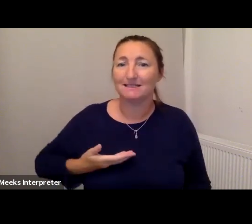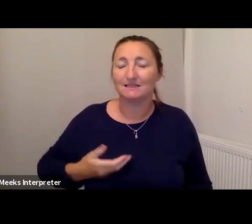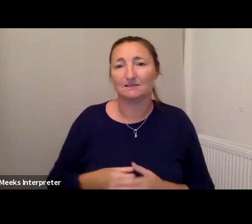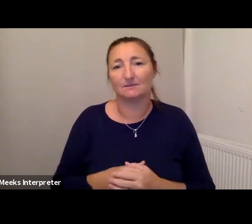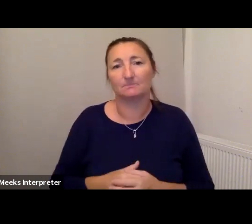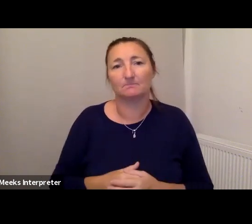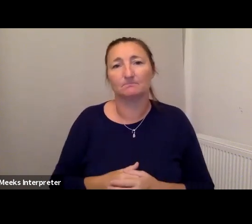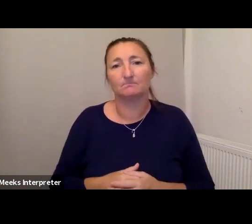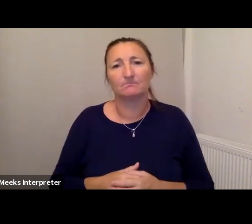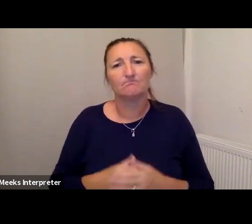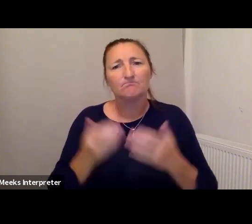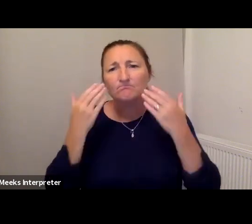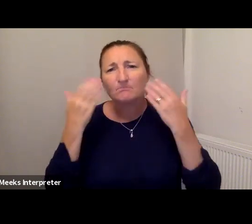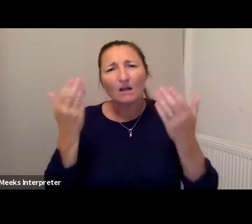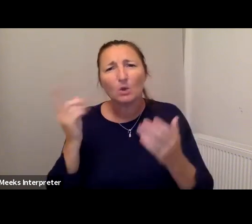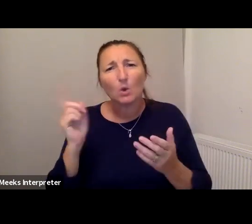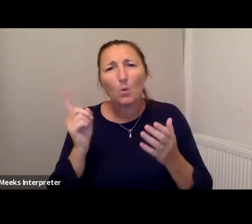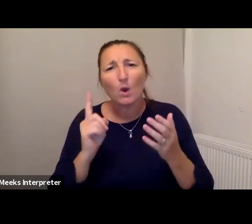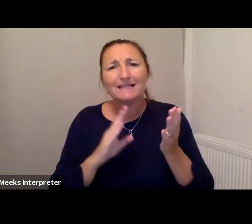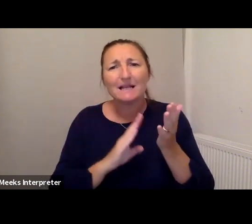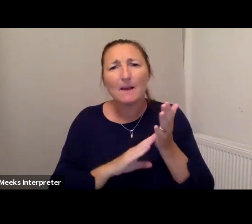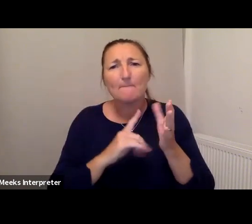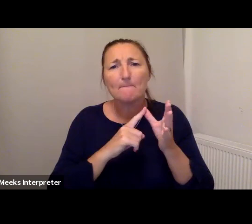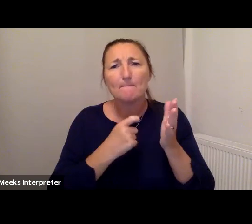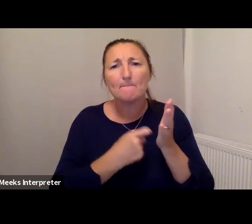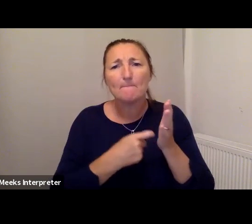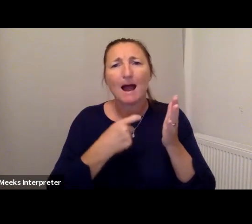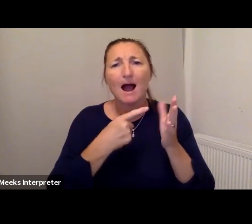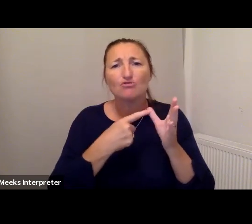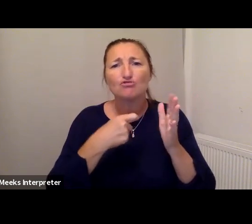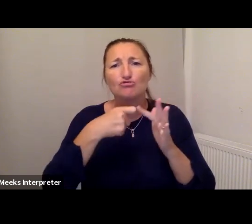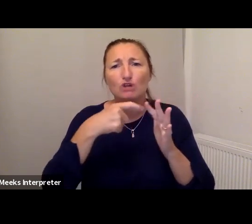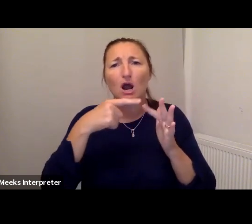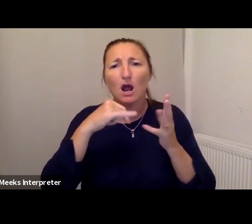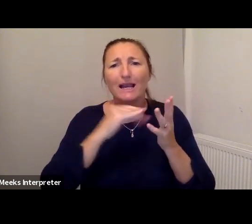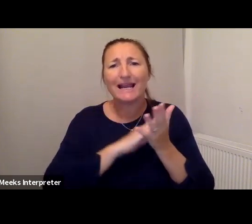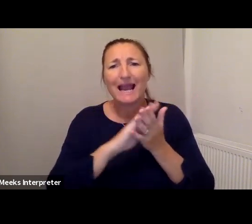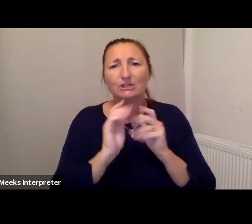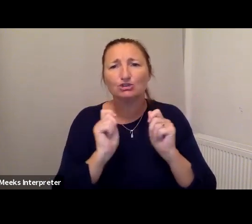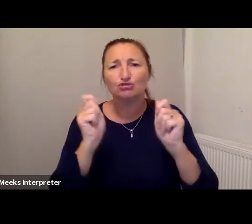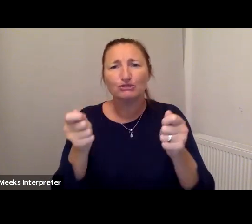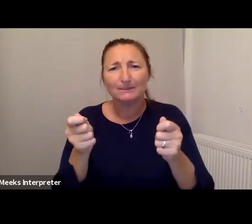the Marrakesh treatment is, but in terms of,